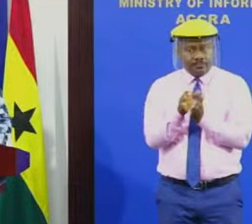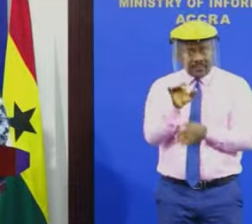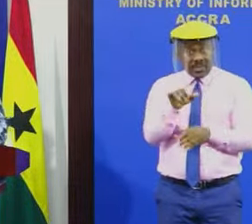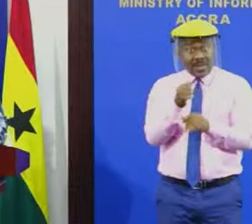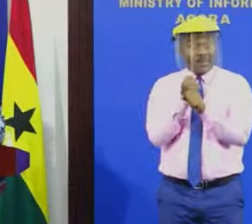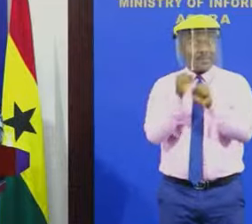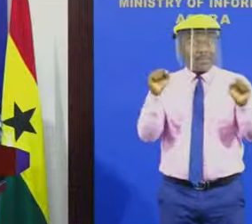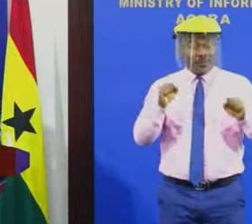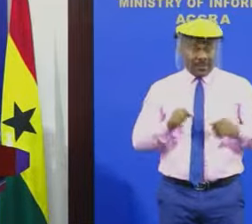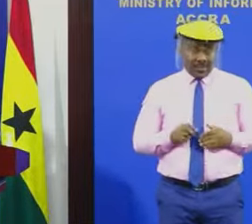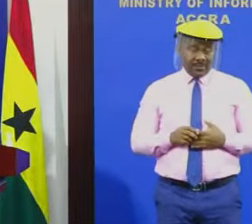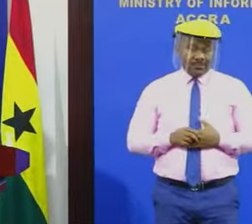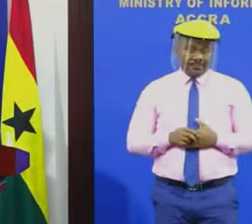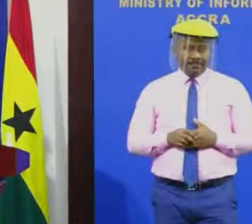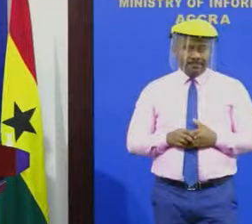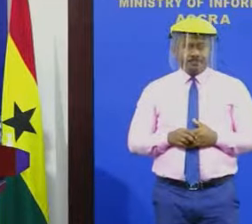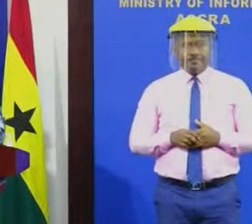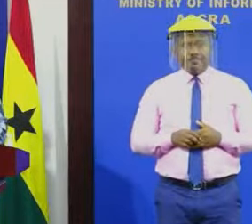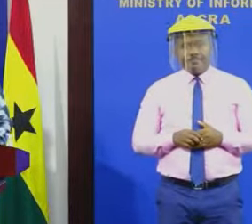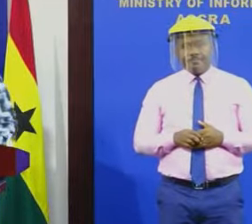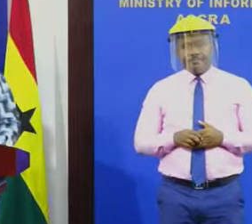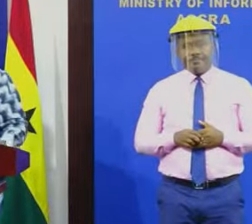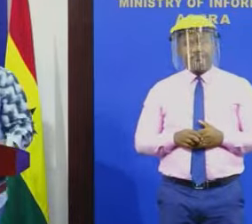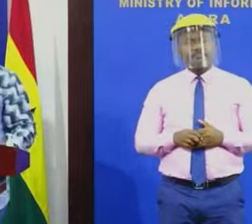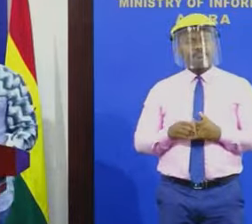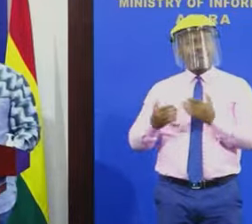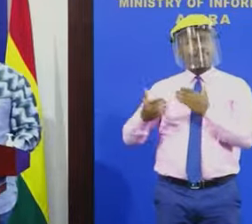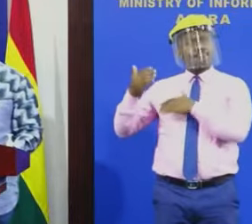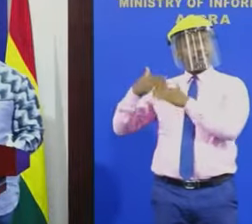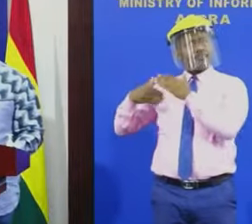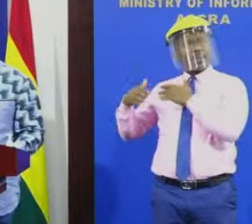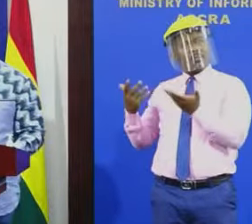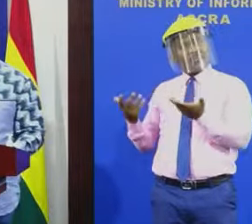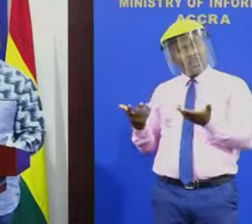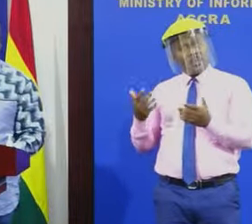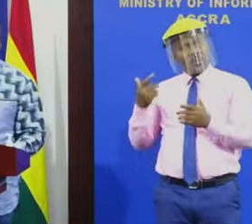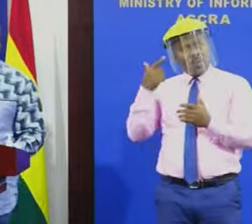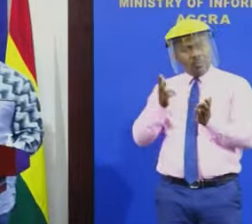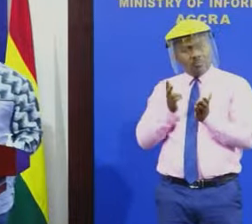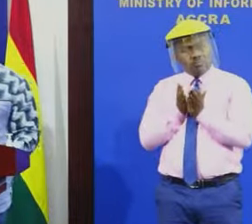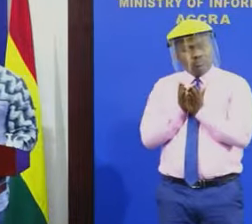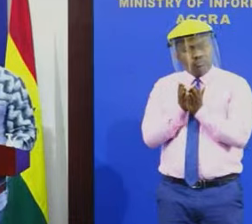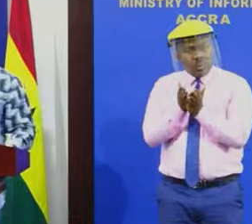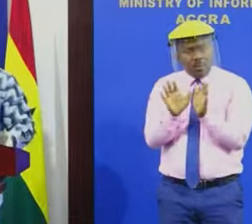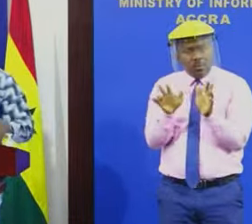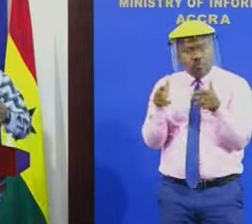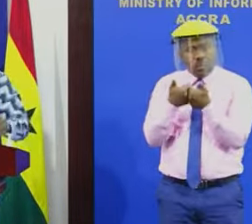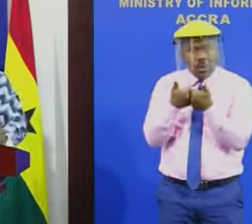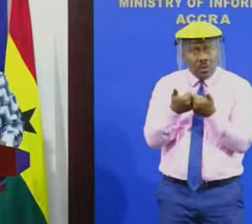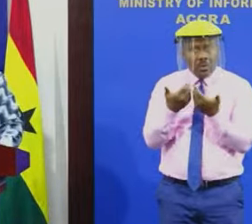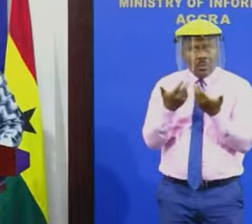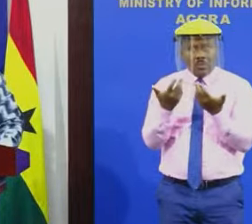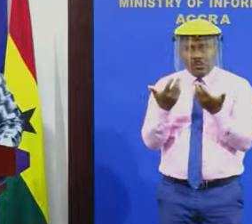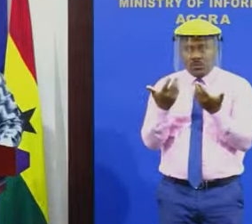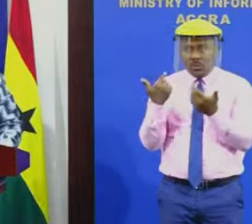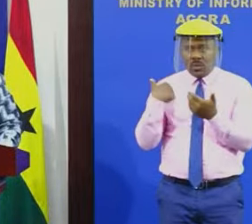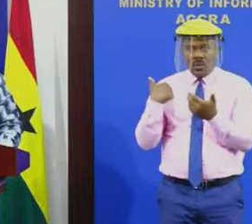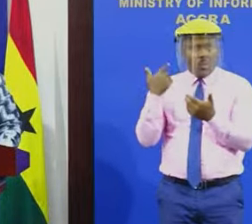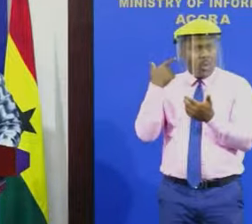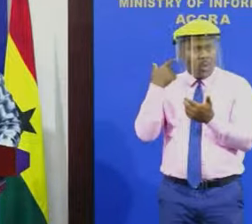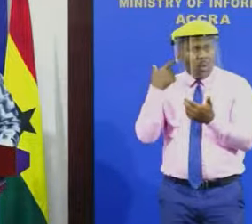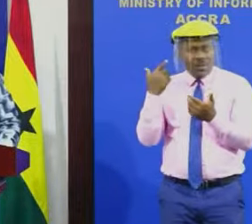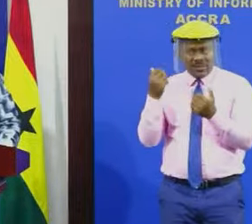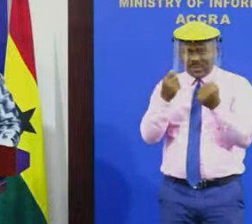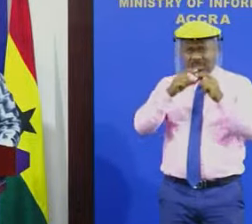Over the years, we have also undertaken a number of accident investigations that have brought to the fore some of the causes of